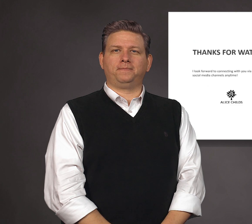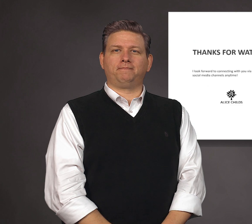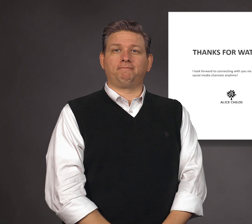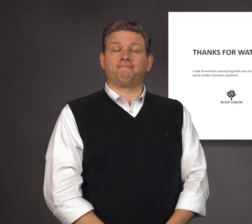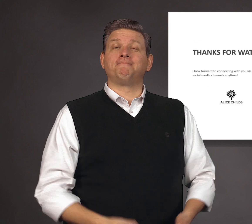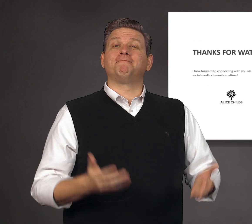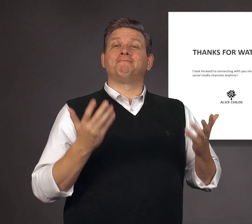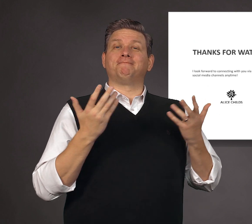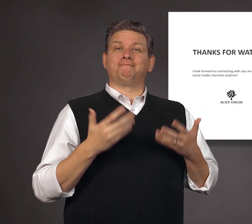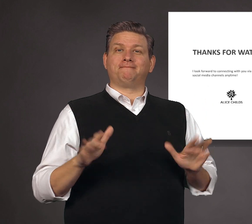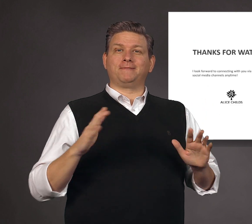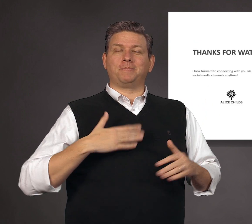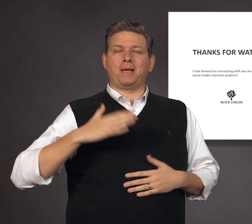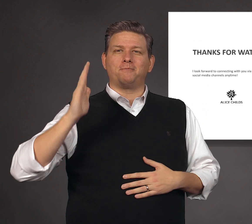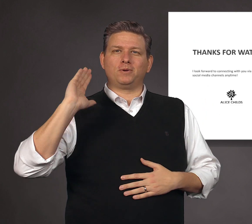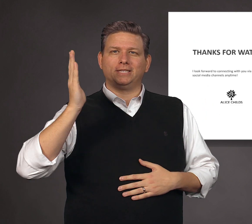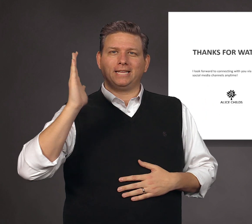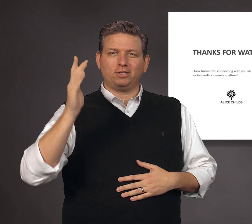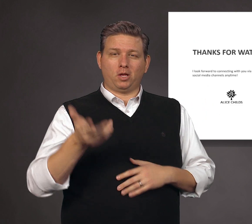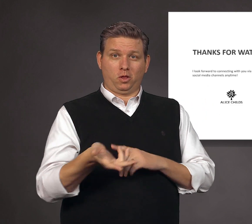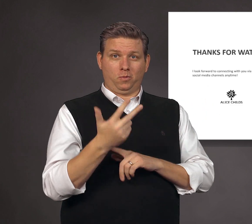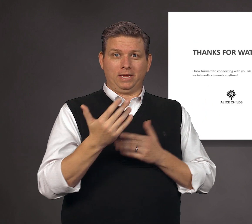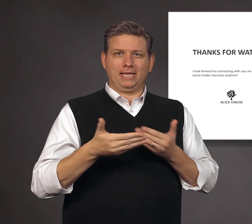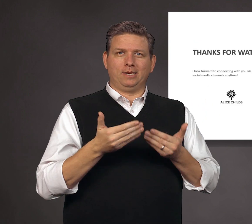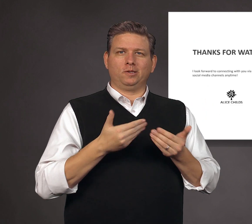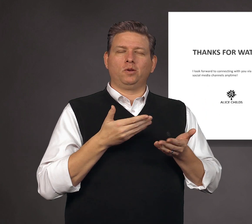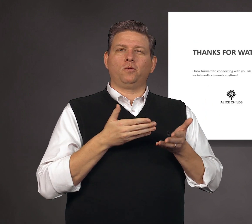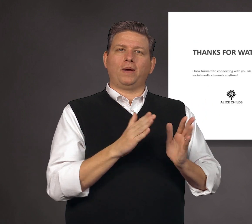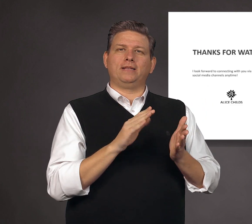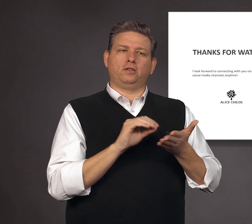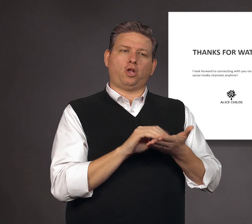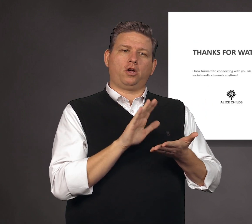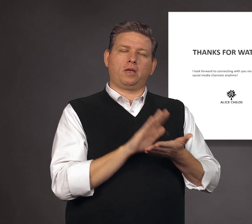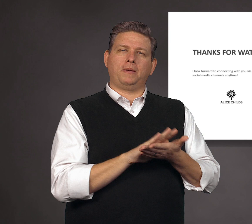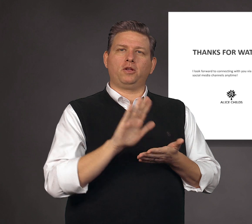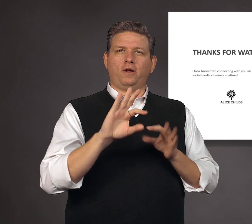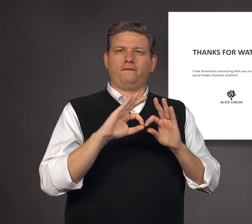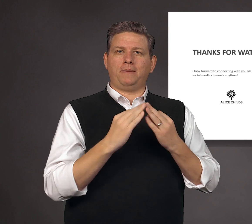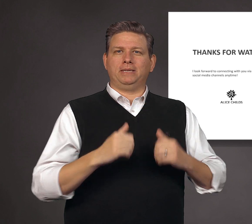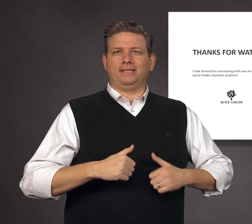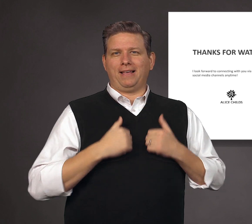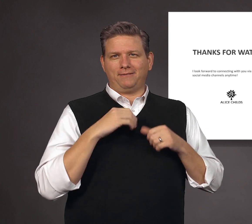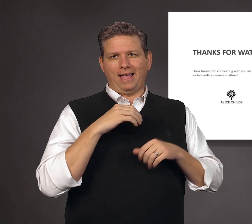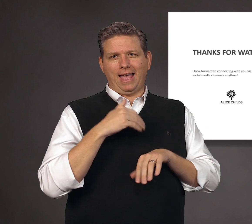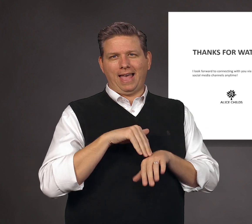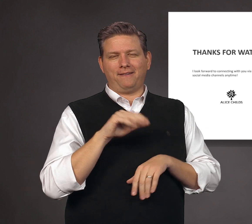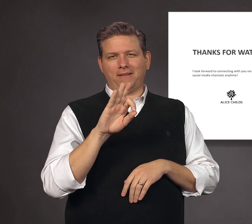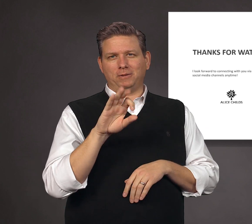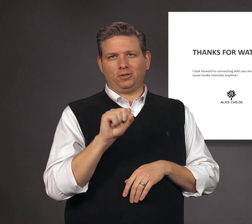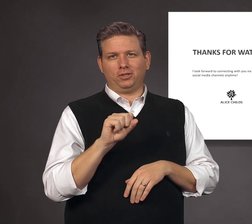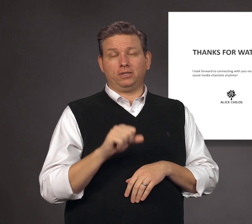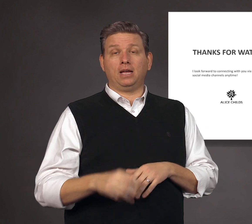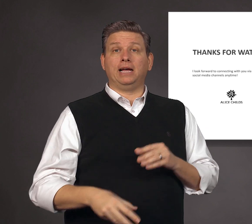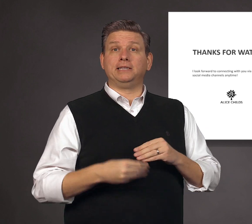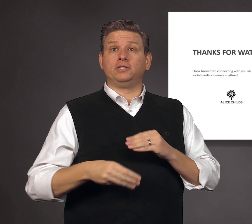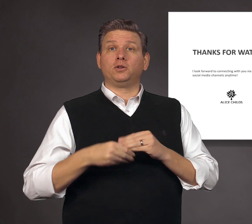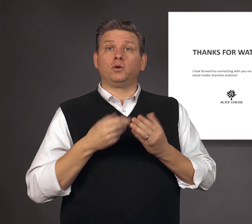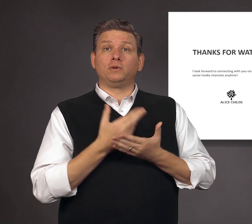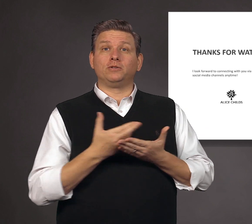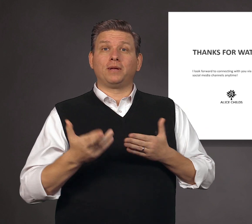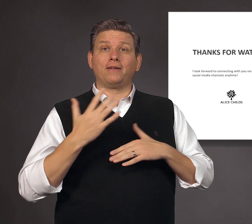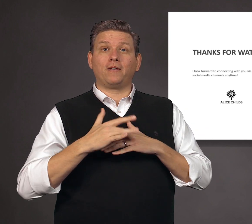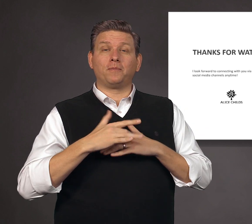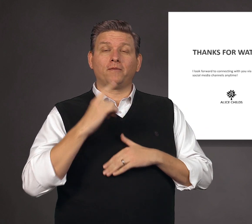my presentation, 3 Easy Ways to Document Your Ancestor's Life at FamilySearch. I have additional resources available for you